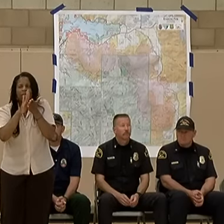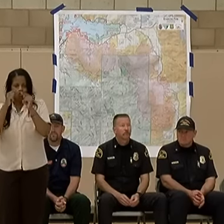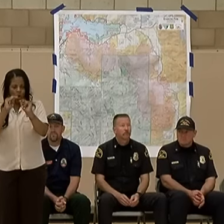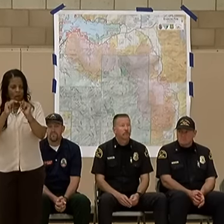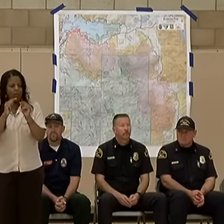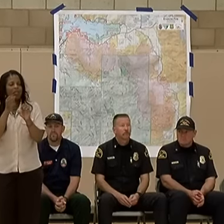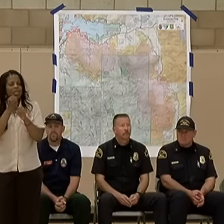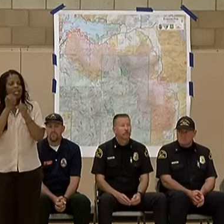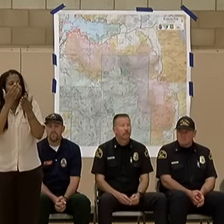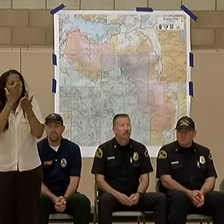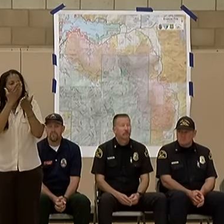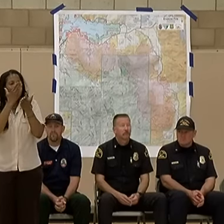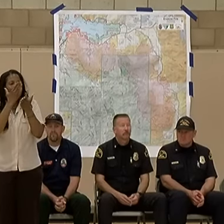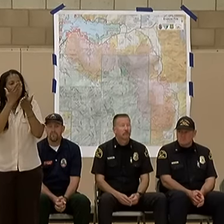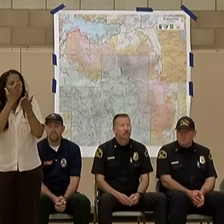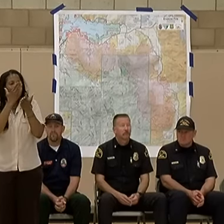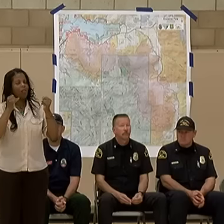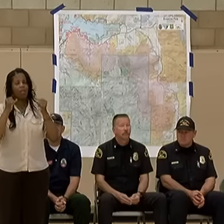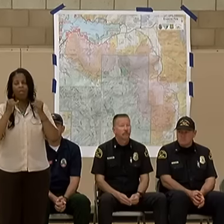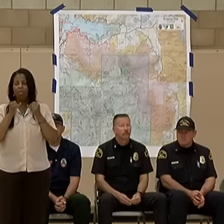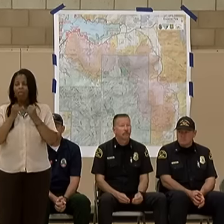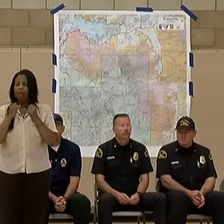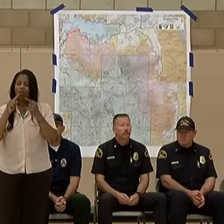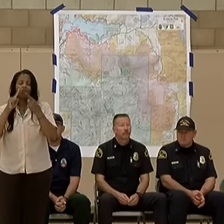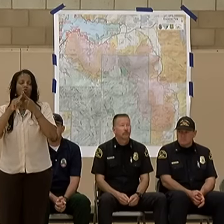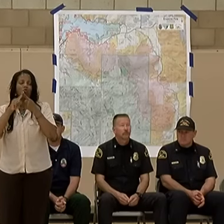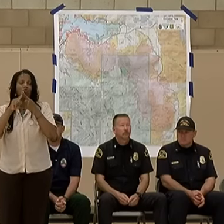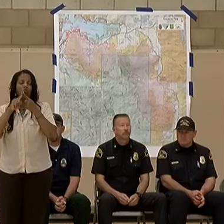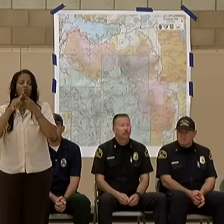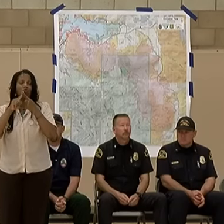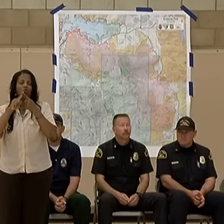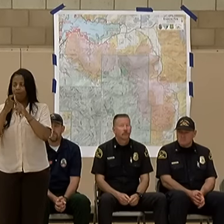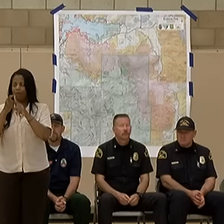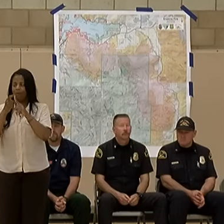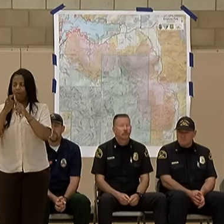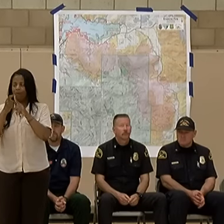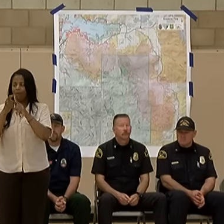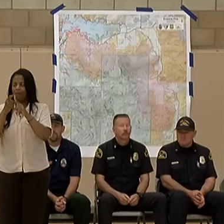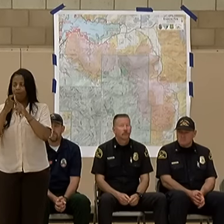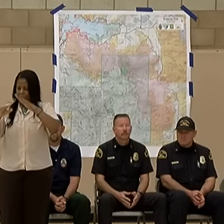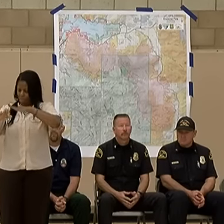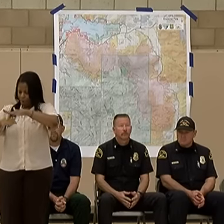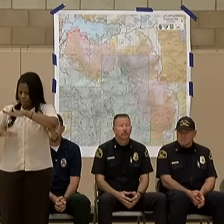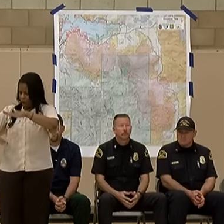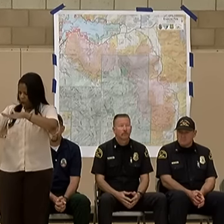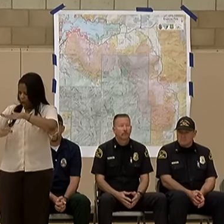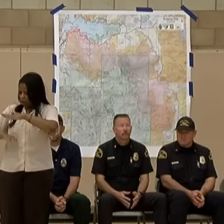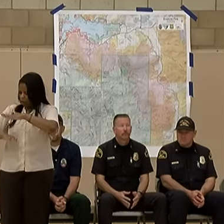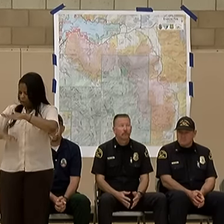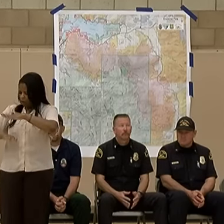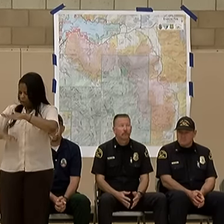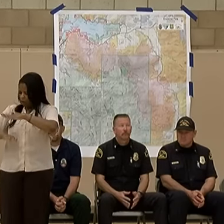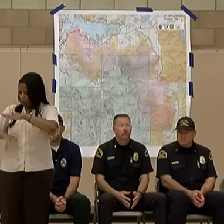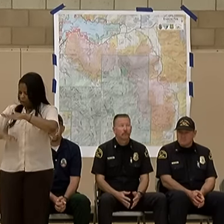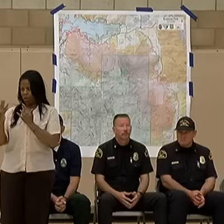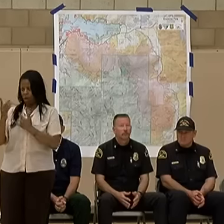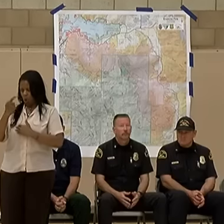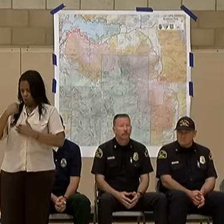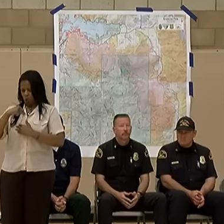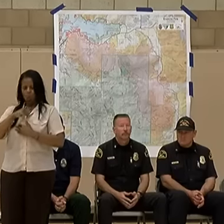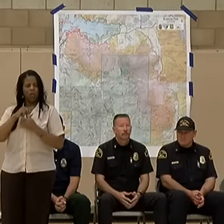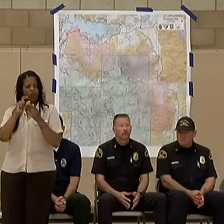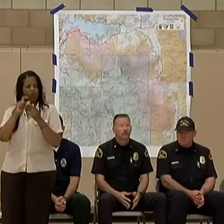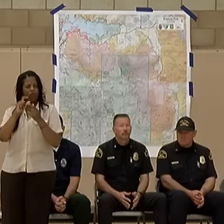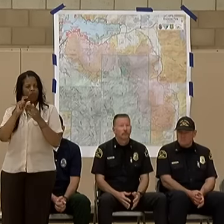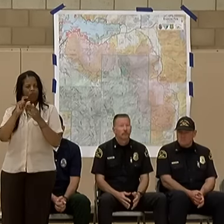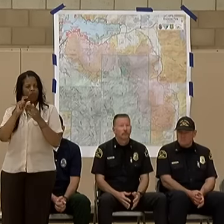around that in order to contain it from any further spread. Now you get down by the bottom end of the fire, and we've turned that corner,